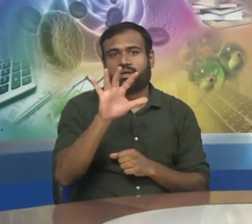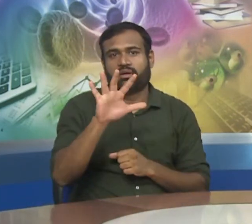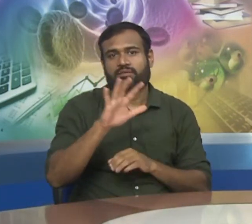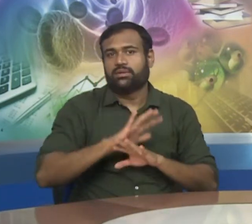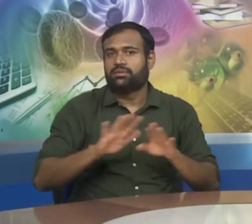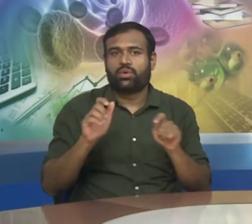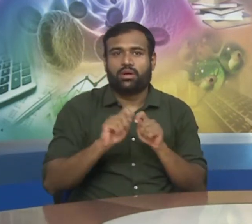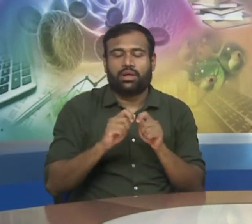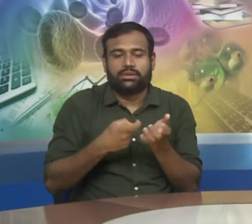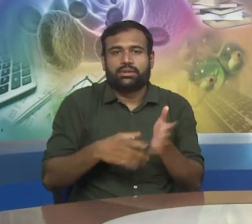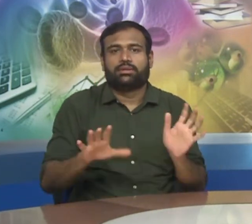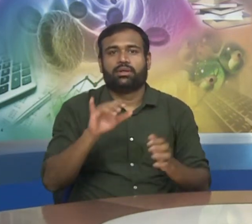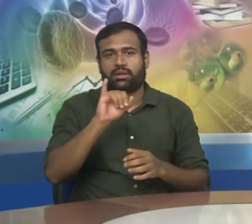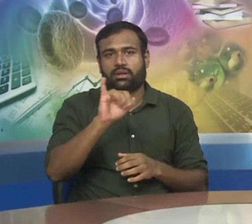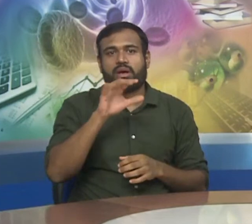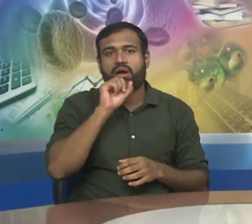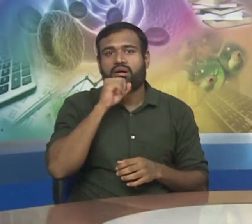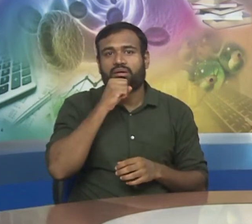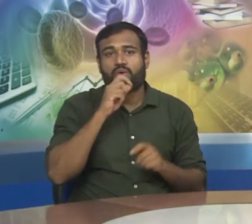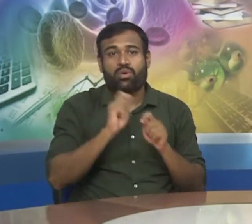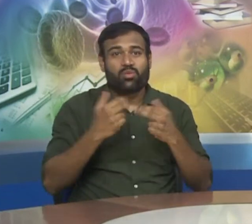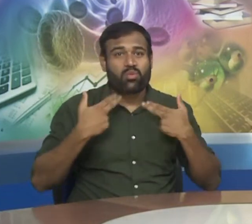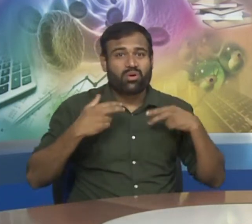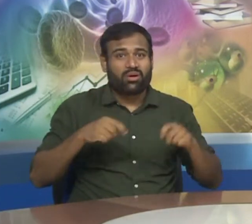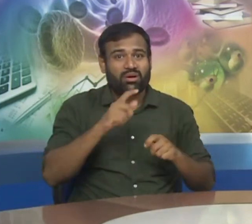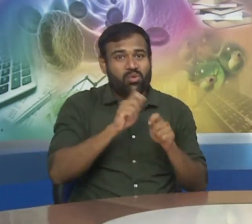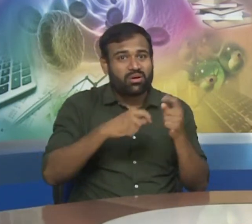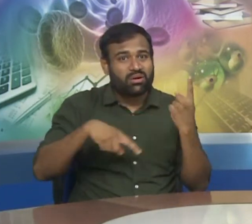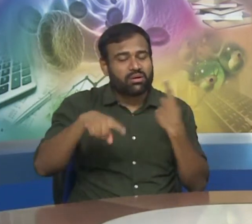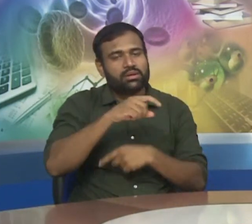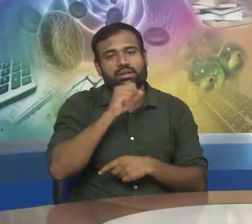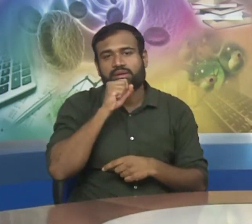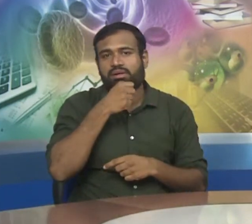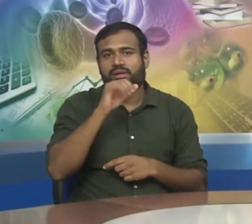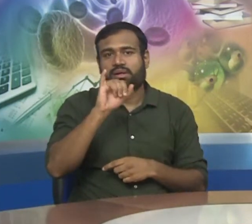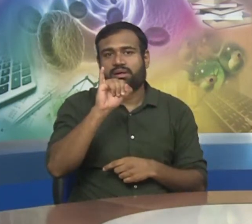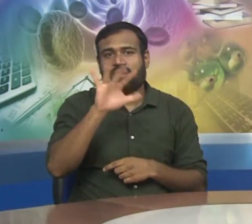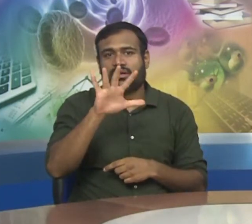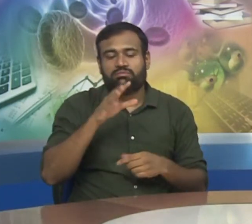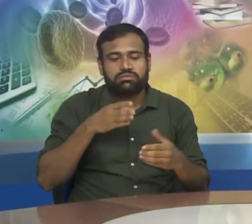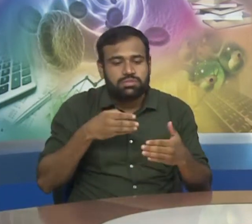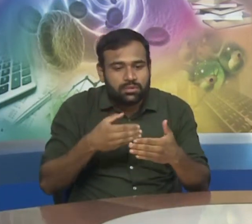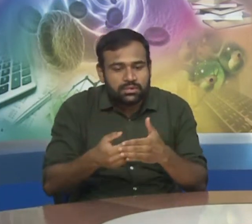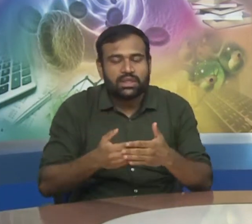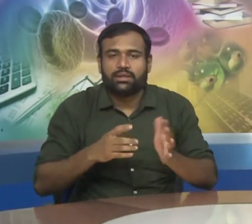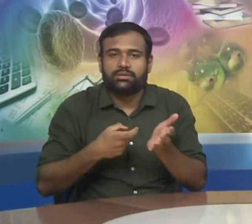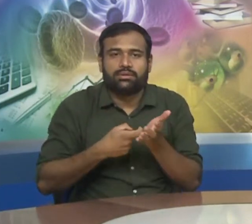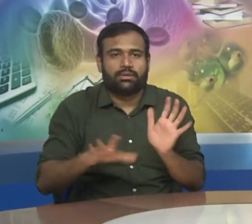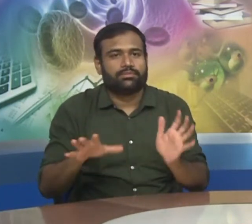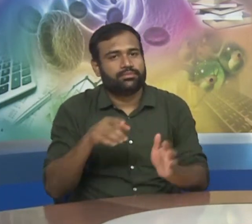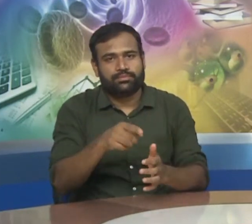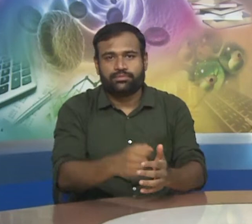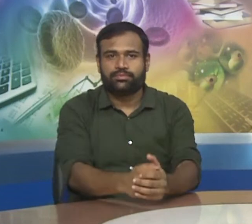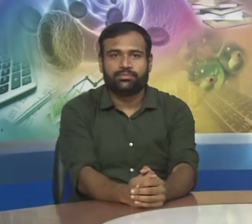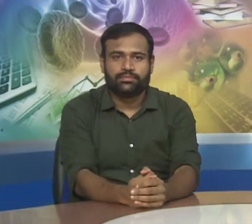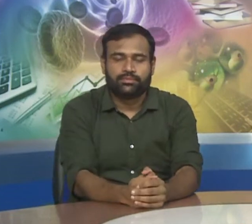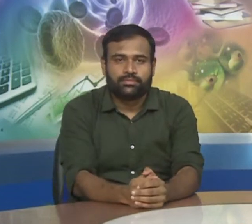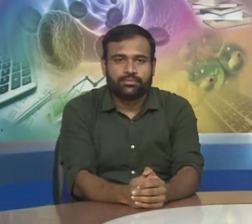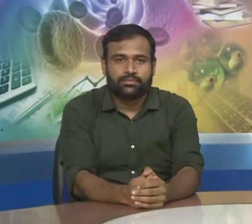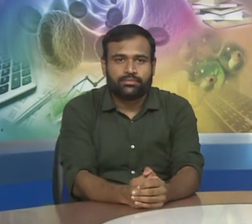is 65. The judges of the Supreme Court retire at the age of 65.